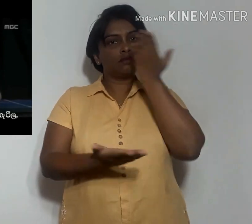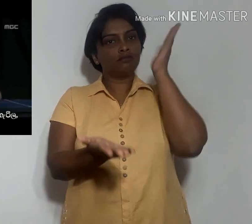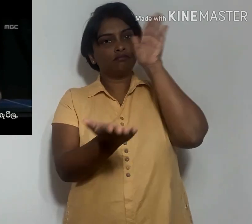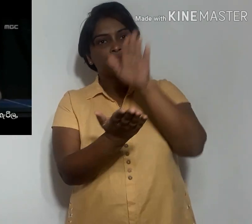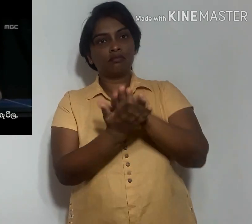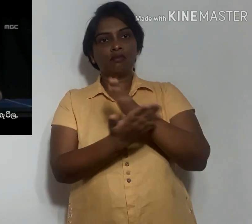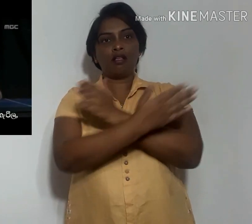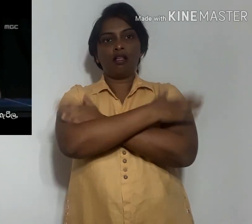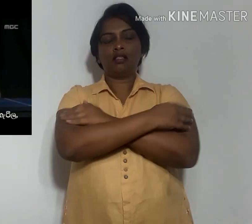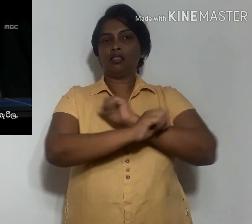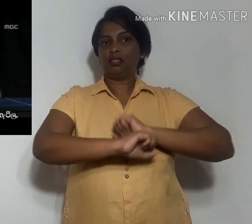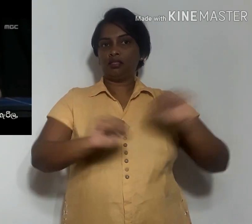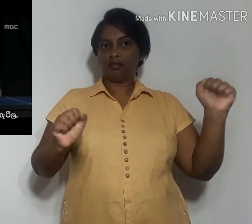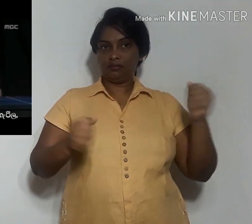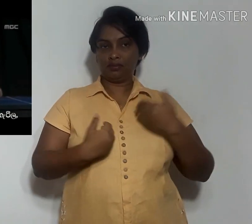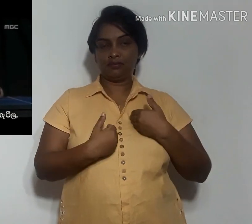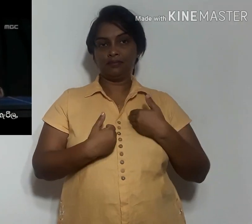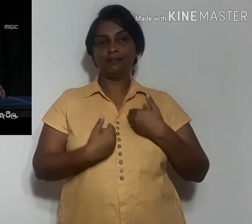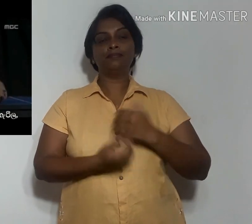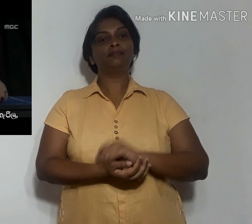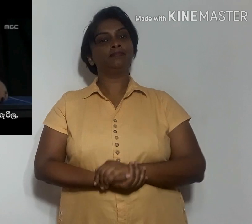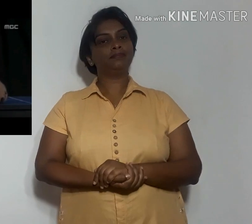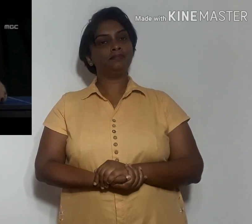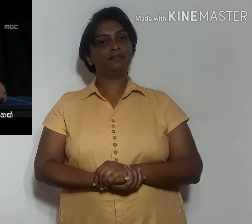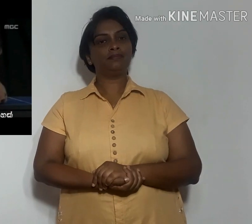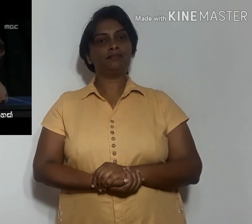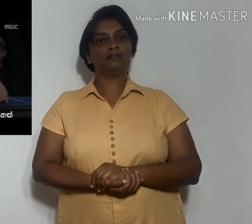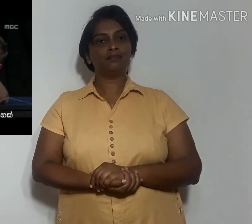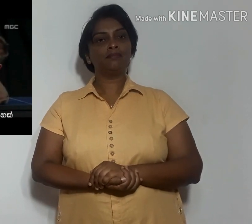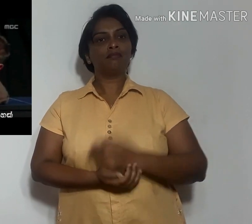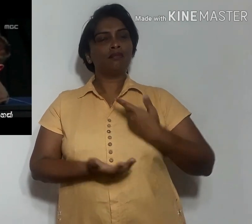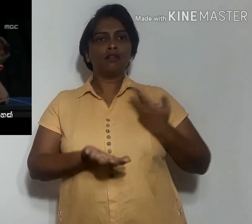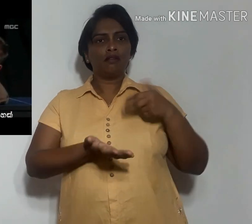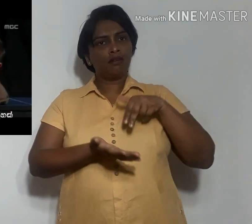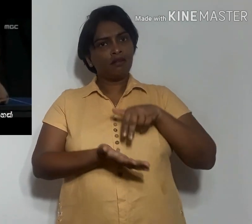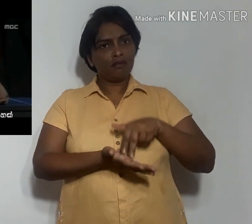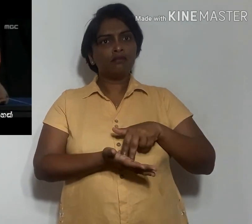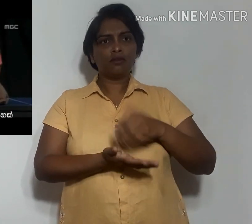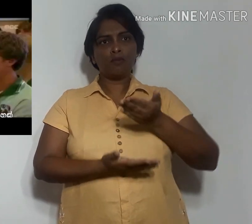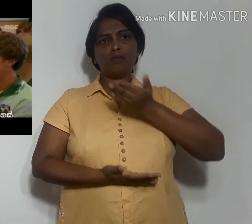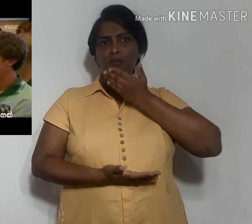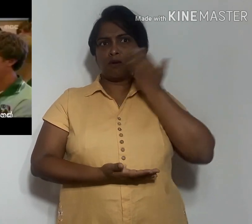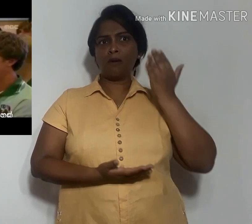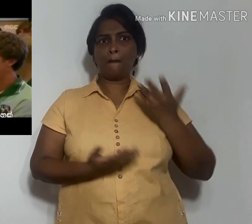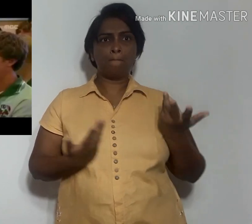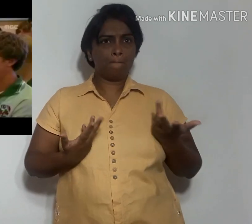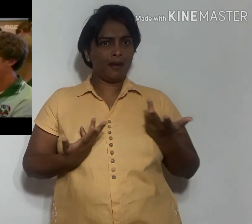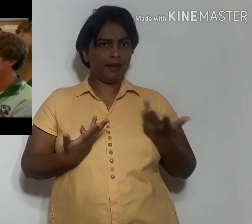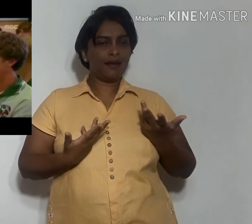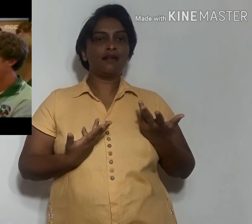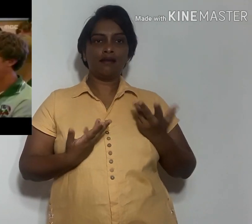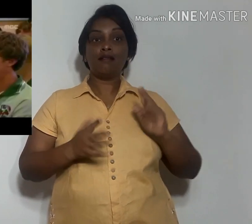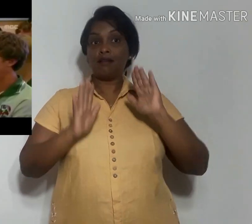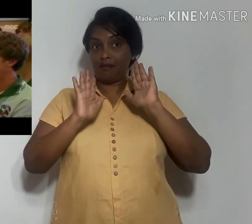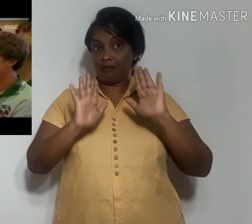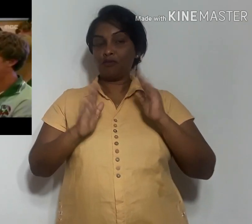face down, and I have no arms, no legs. It should be impossible for me to get back up, but it's